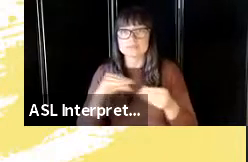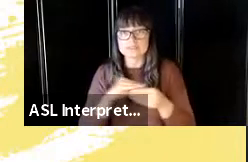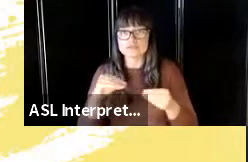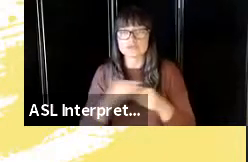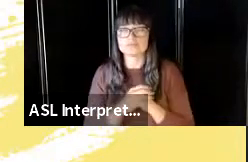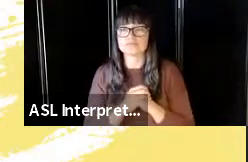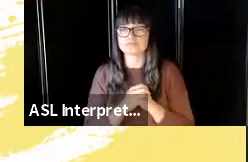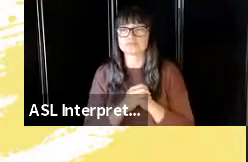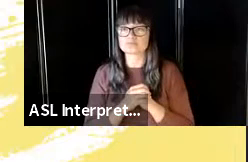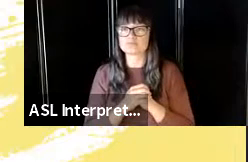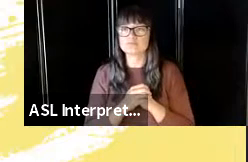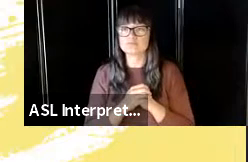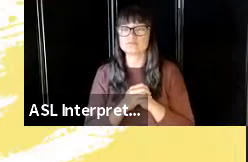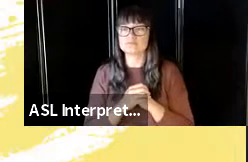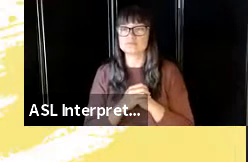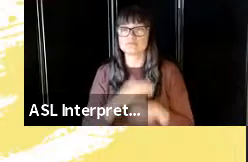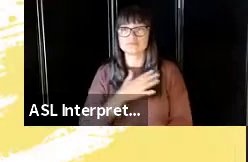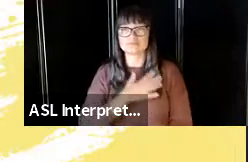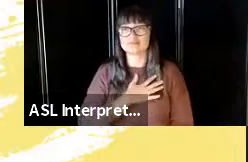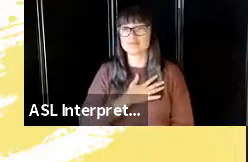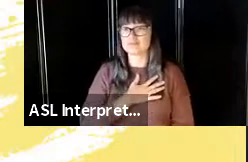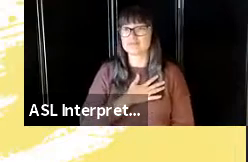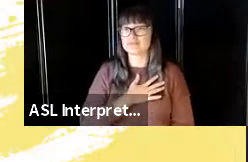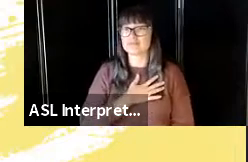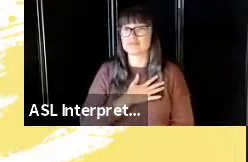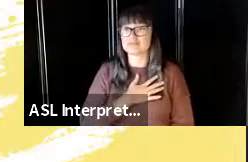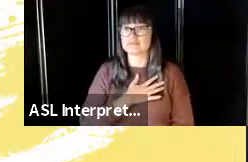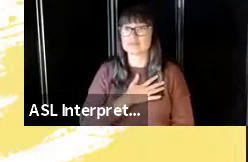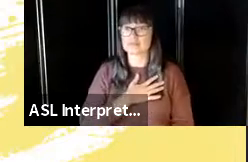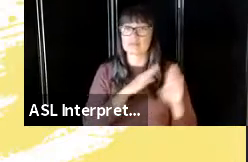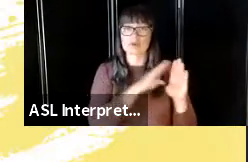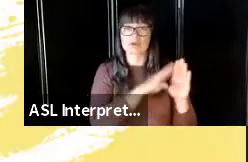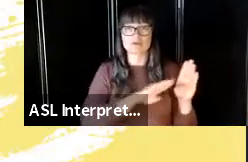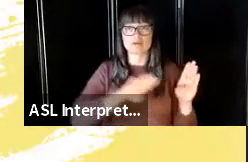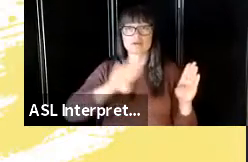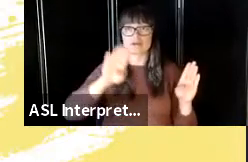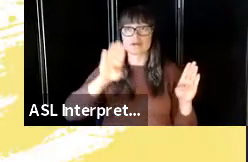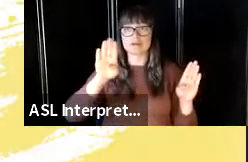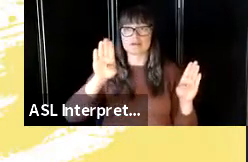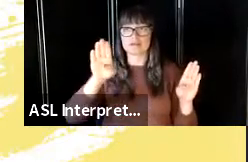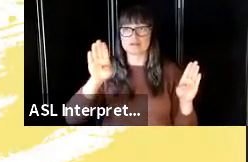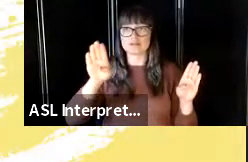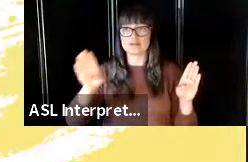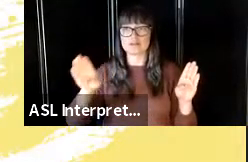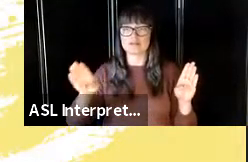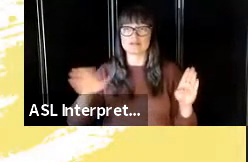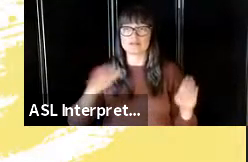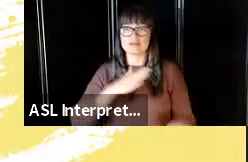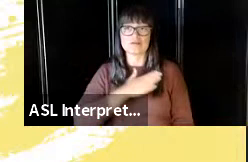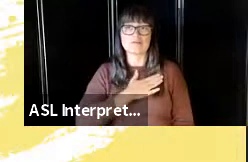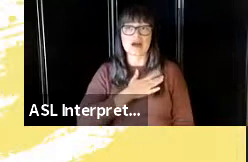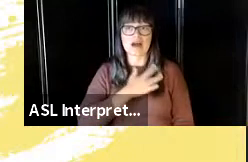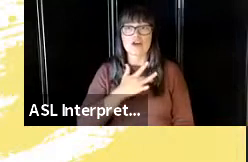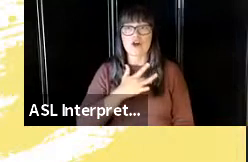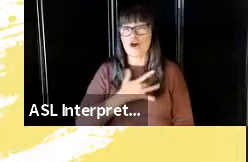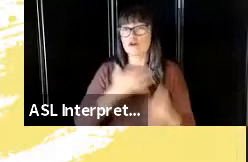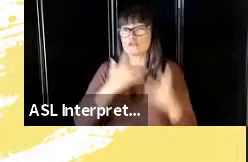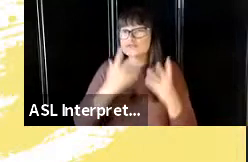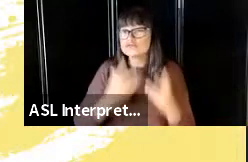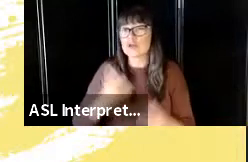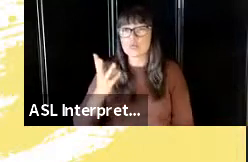goes, my heart is drenched in